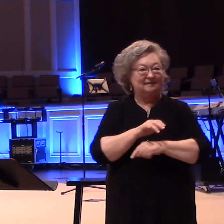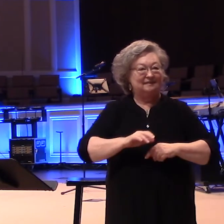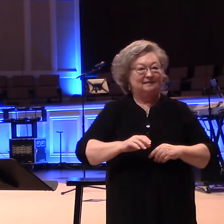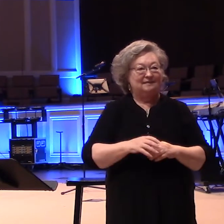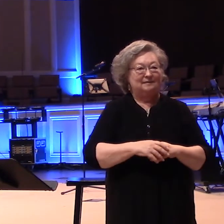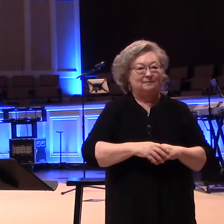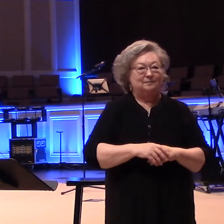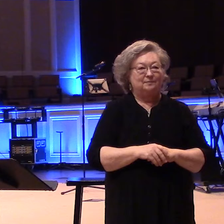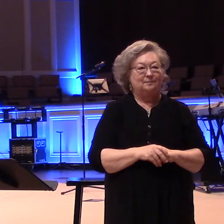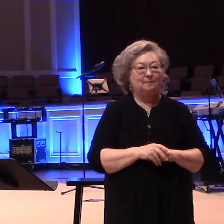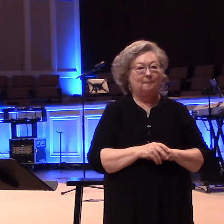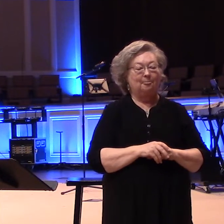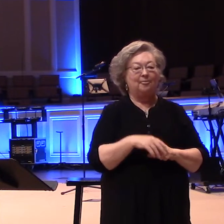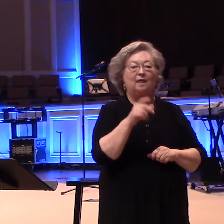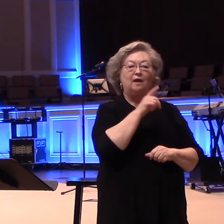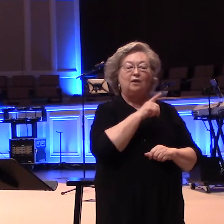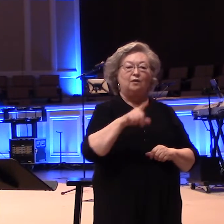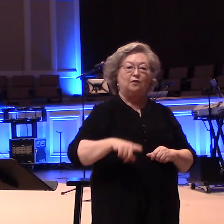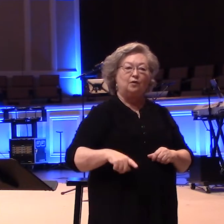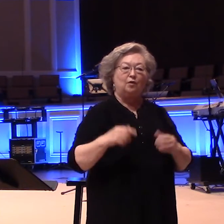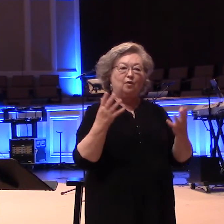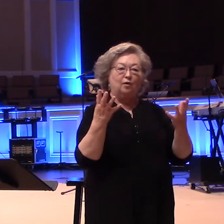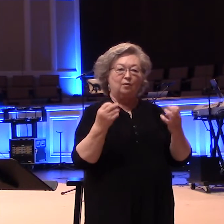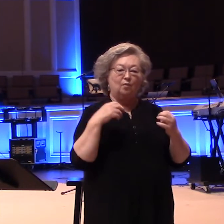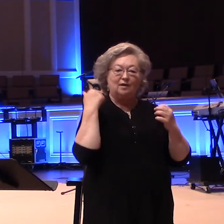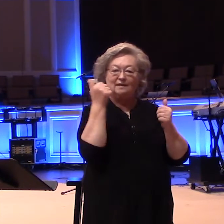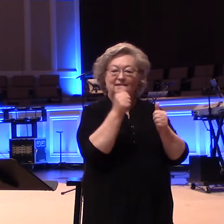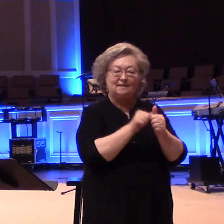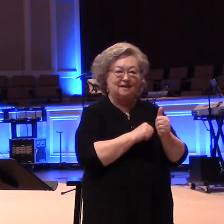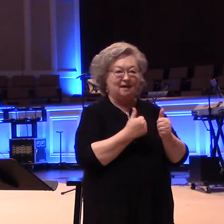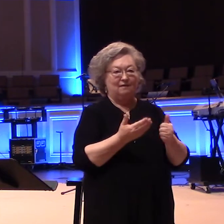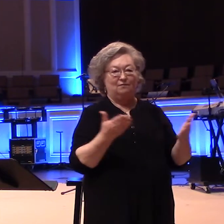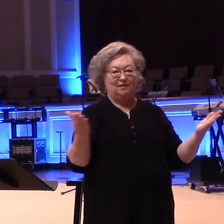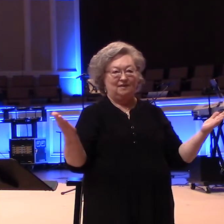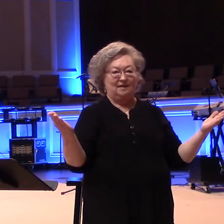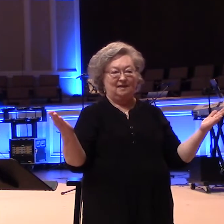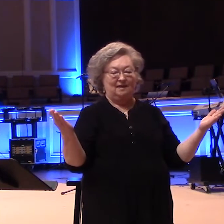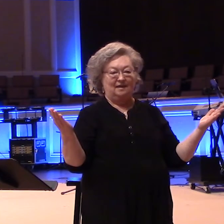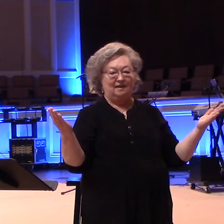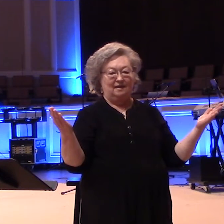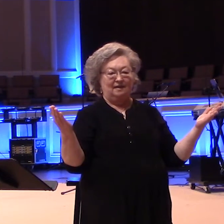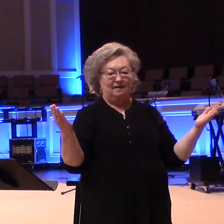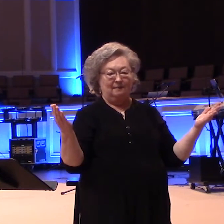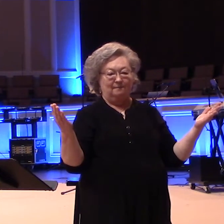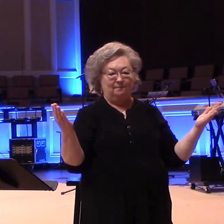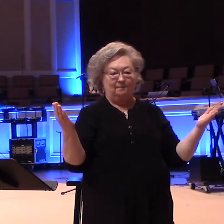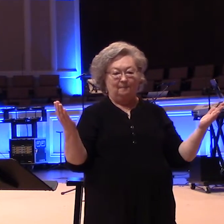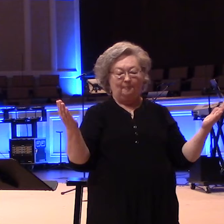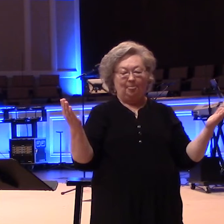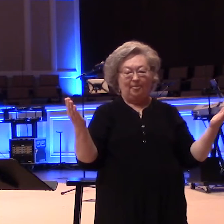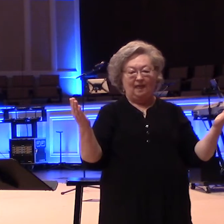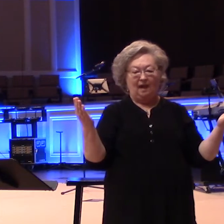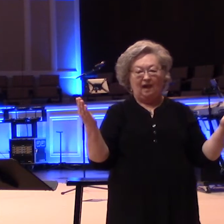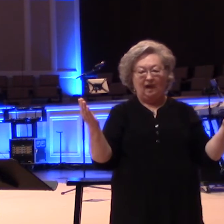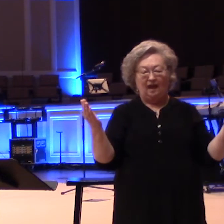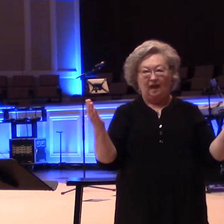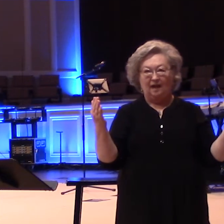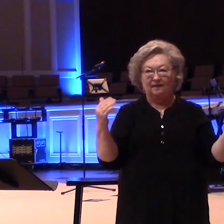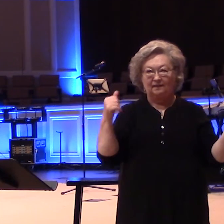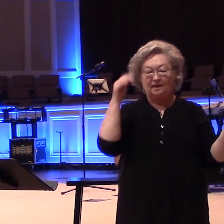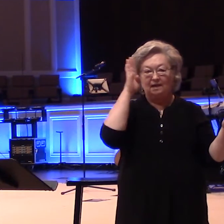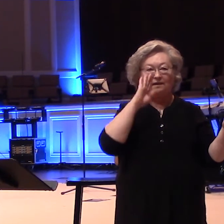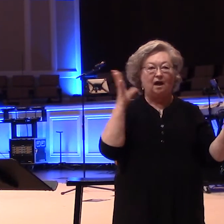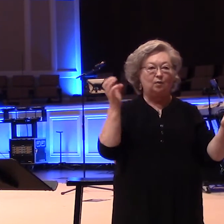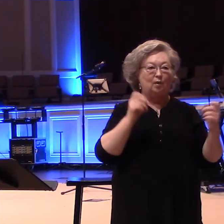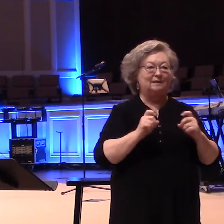only does the Lord want our church to have everything it needs to do, everything the church has been called to do, but the Lord wants you to have everything